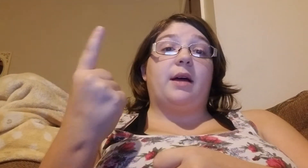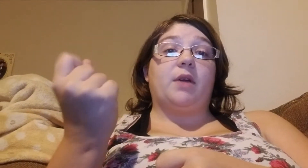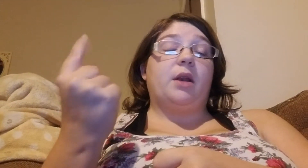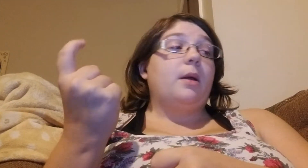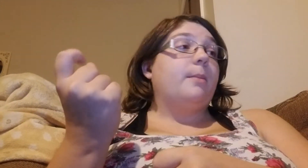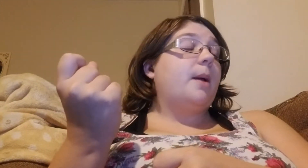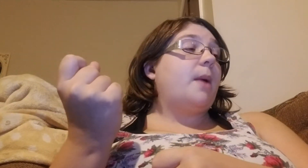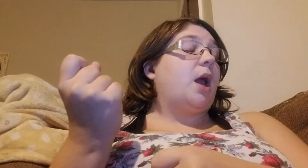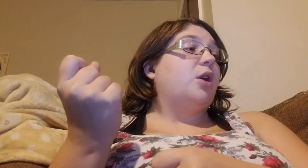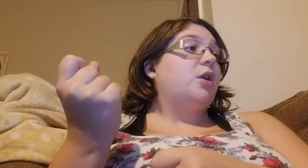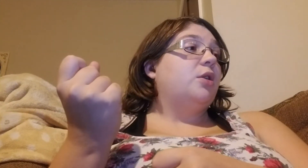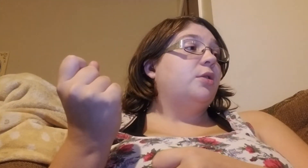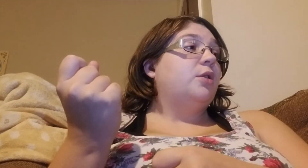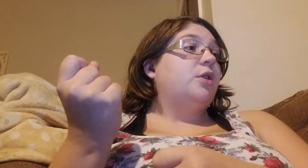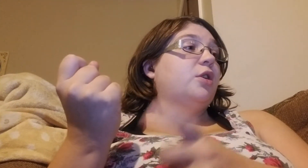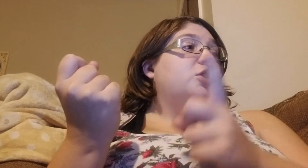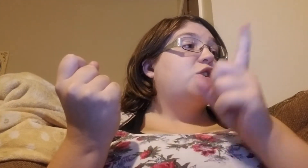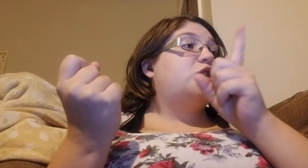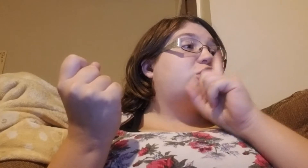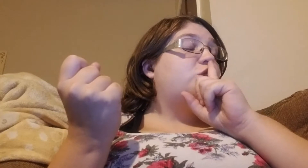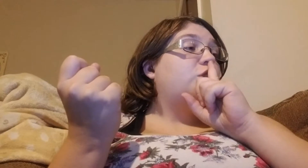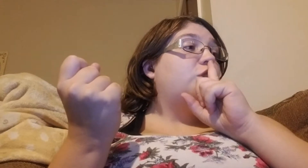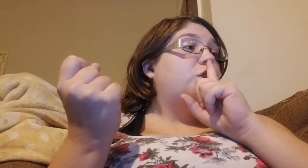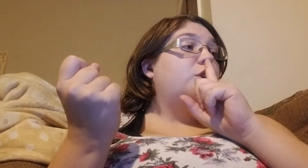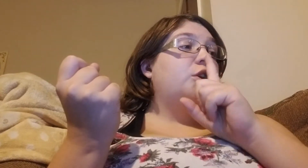2011. Mimi! Shh.